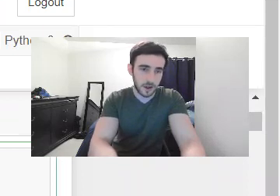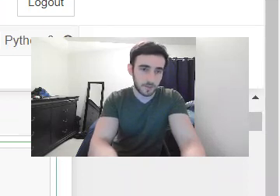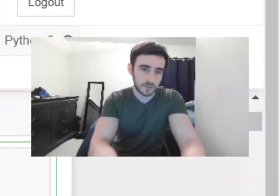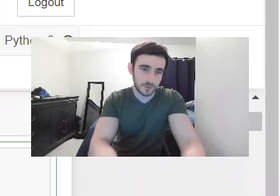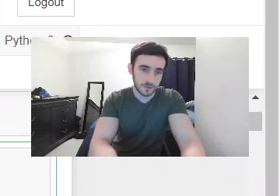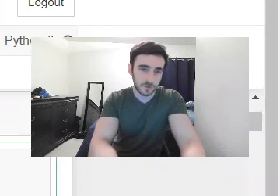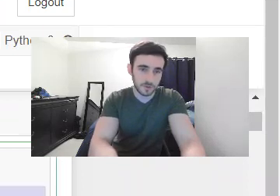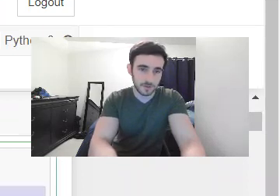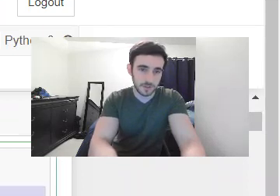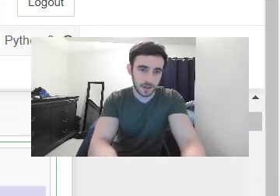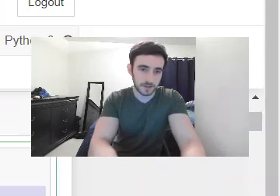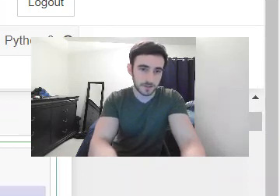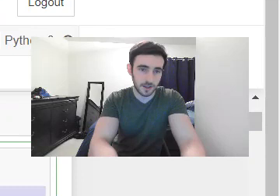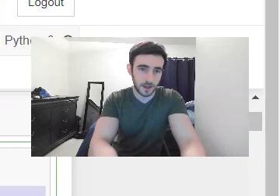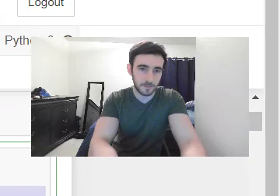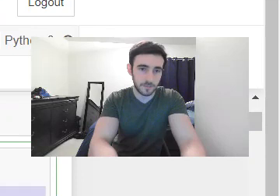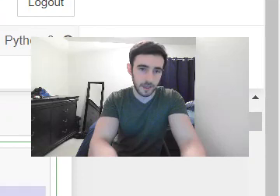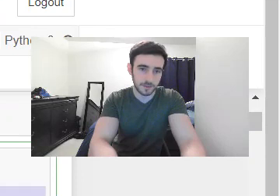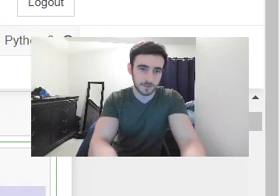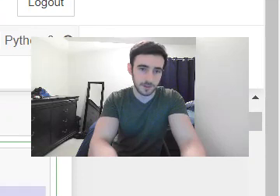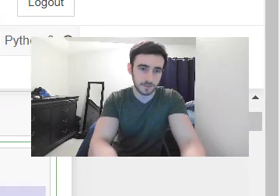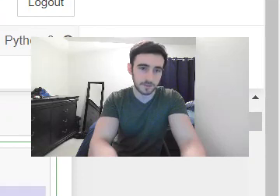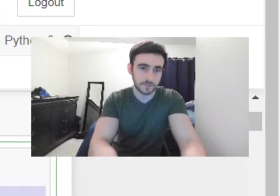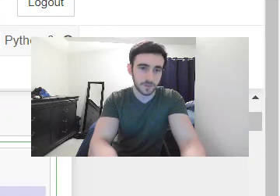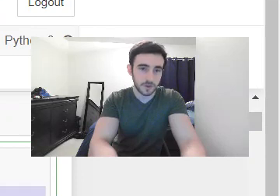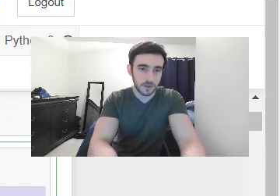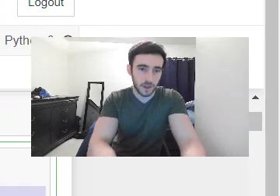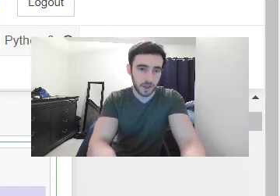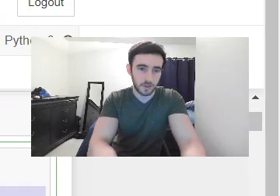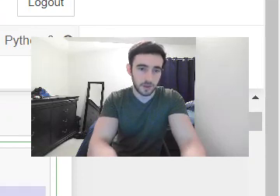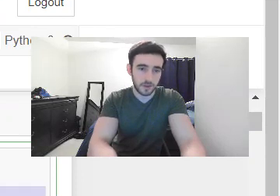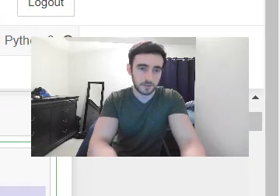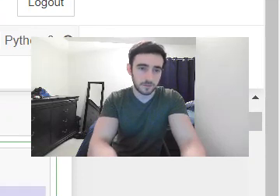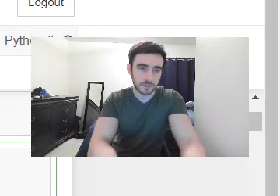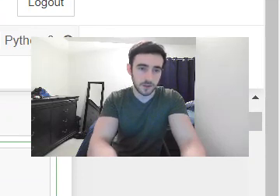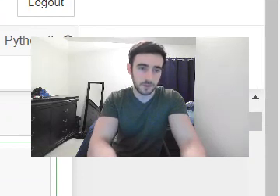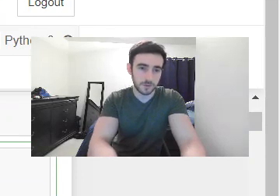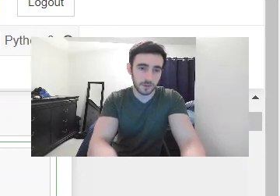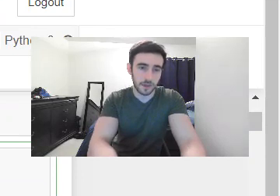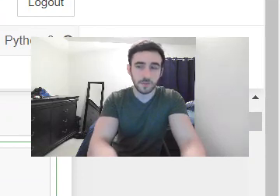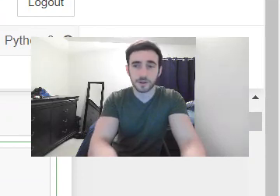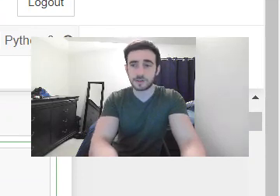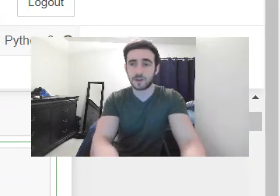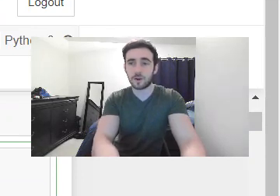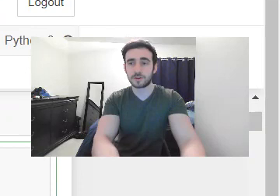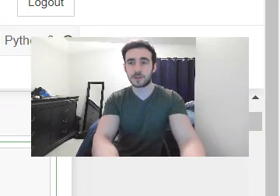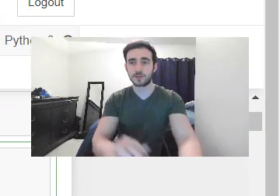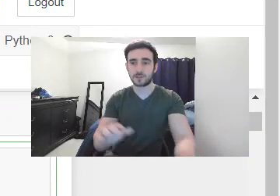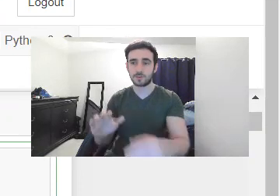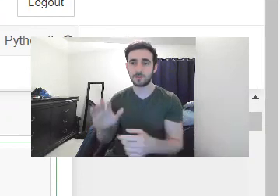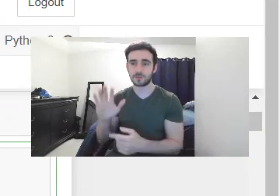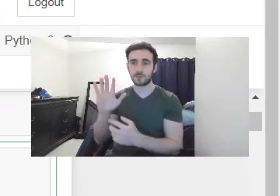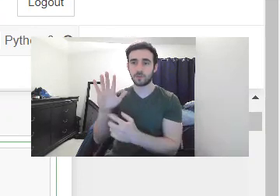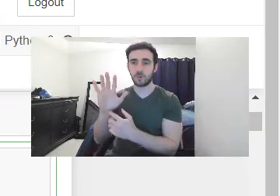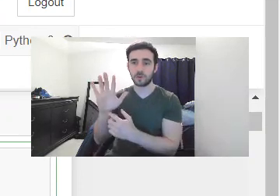here. So this is going to detect the hands themselves. And then for the second one, drawing landmarks, a landmark is actually